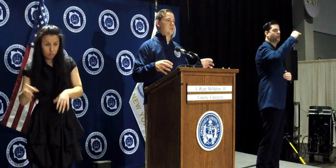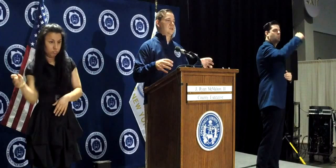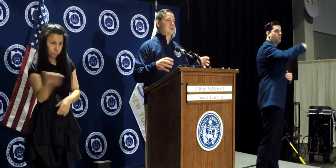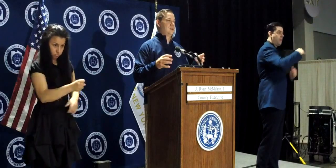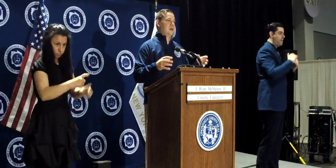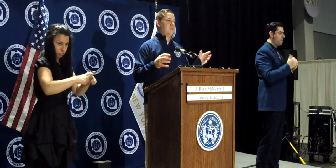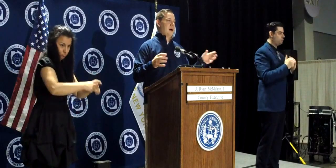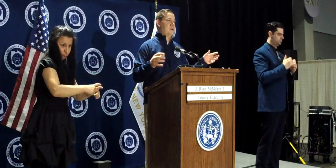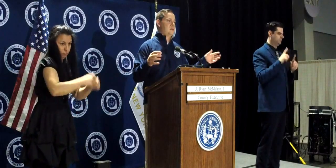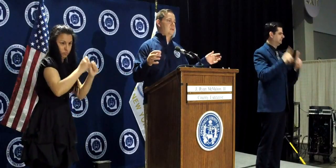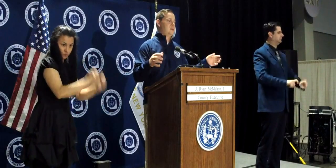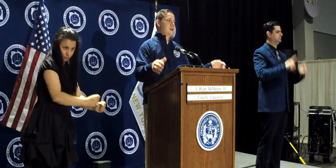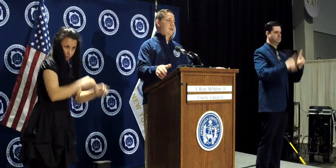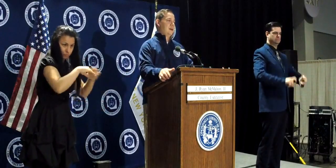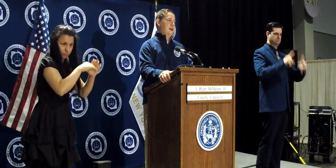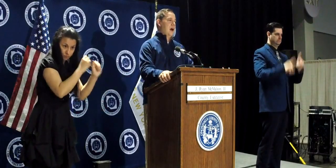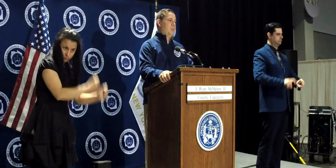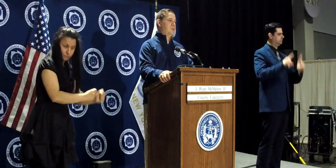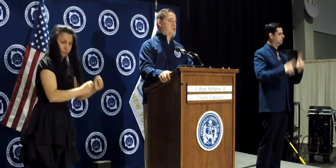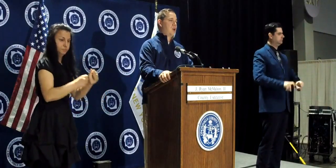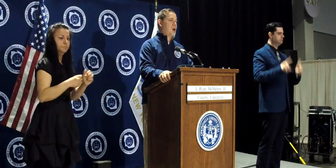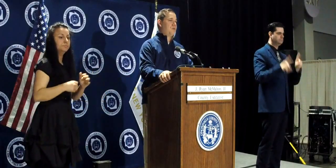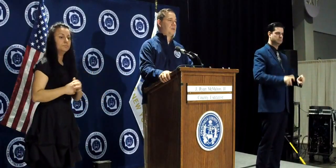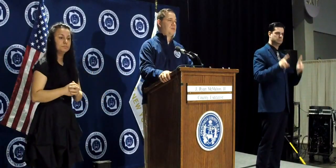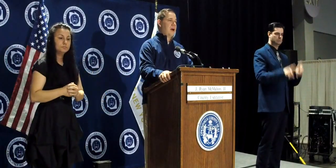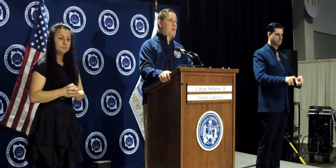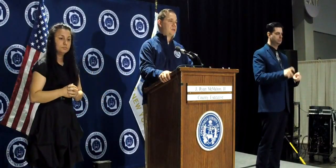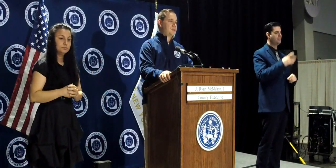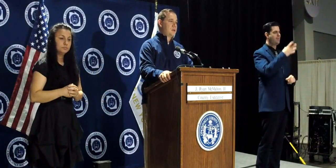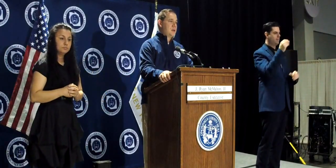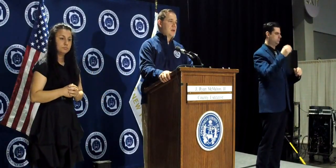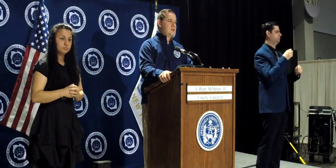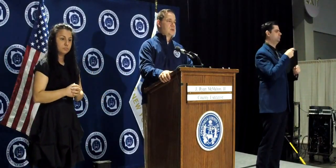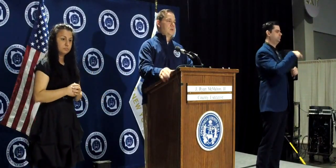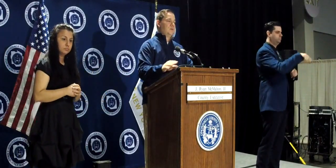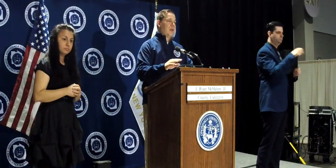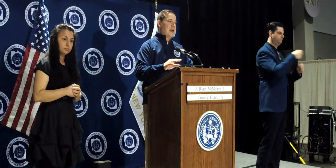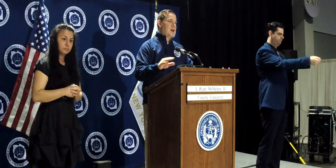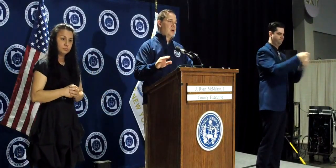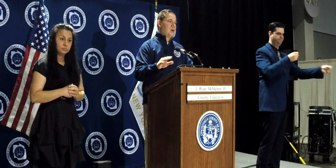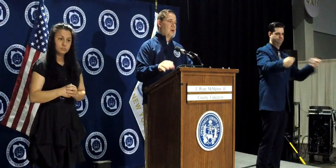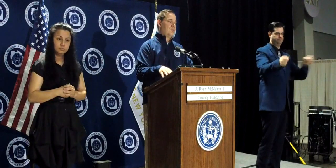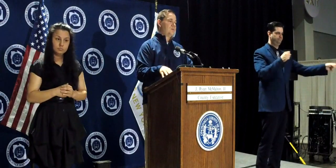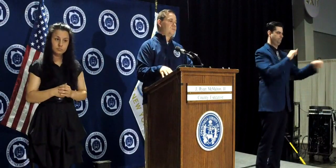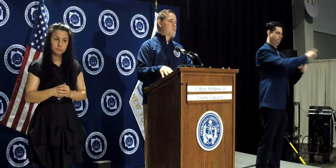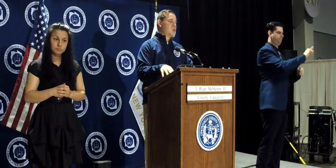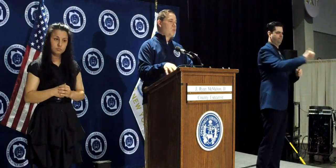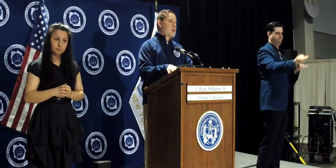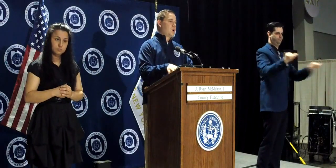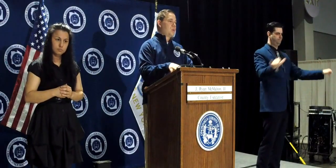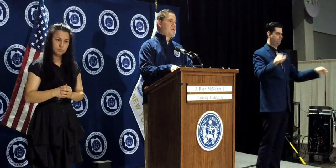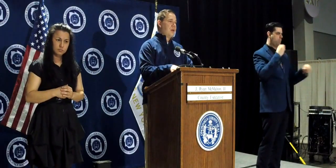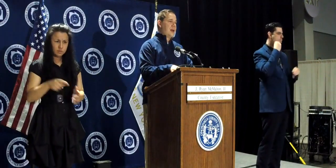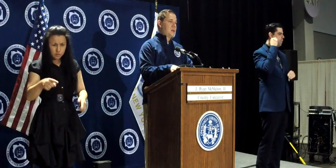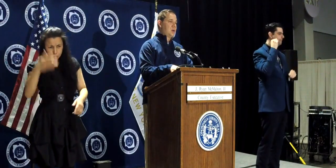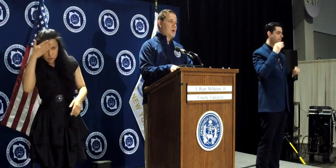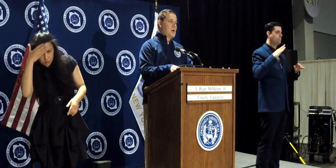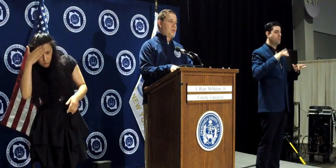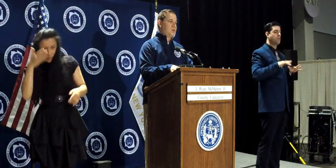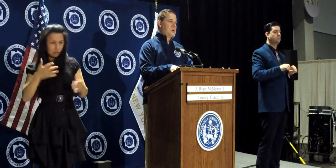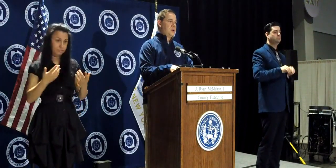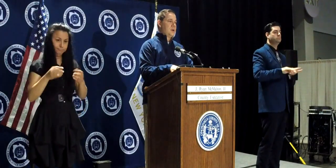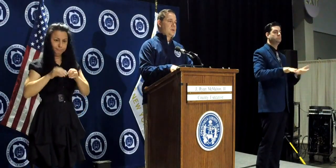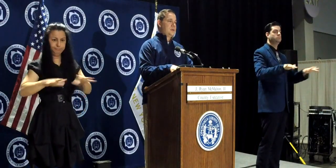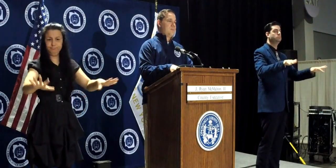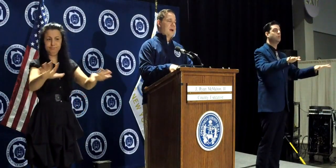social distance and look at policies that can help us starve the virus, and so we flatten our curve. The quicker we flatten the